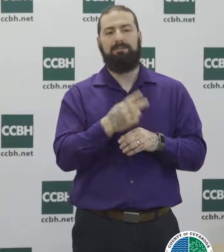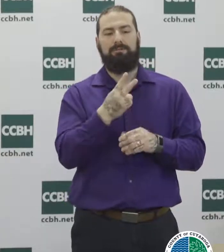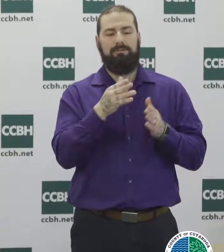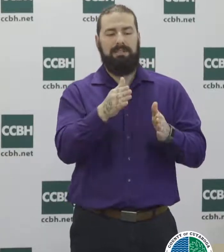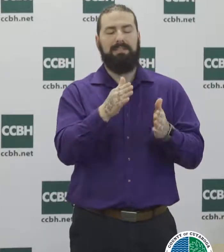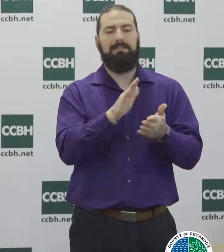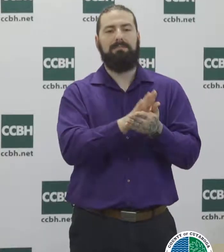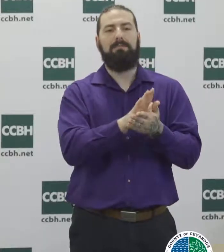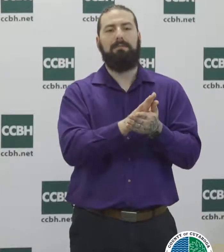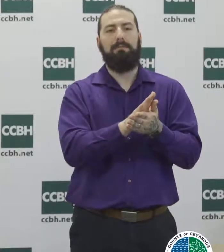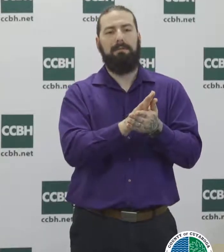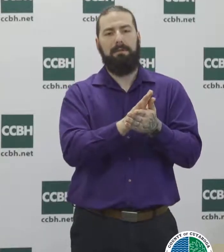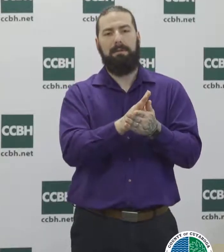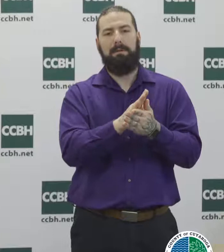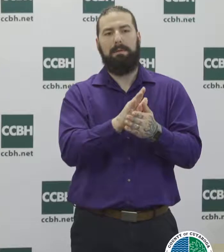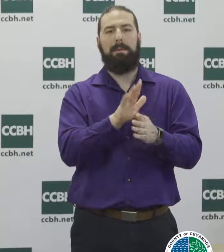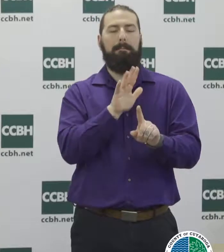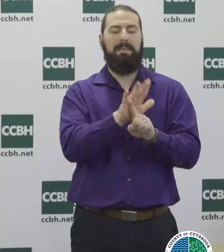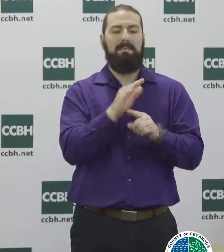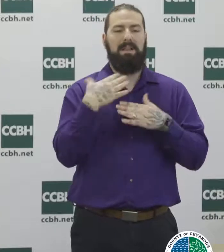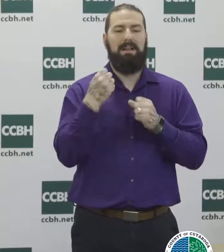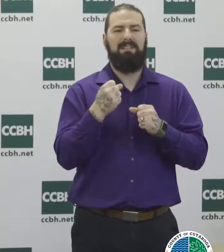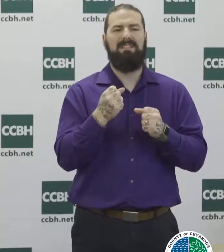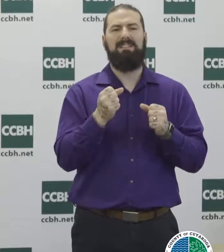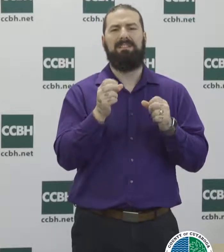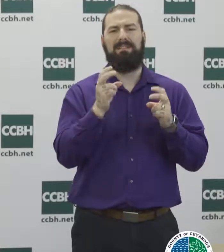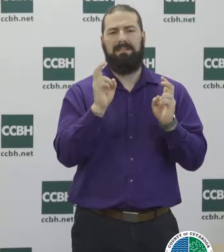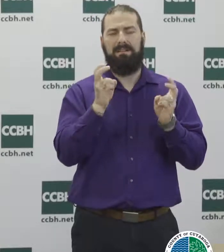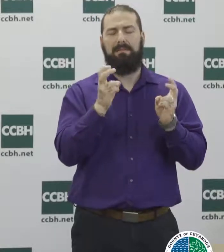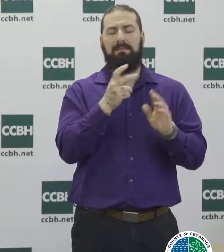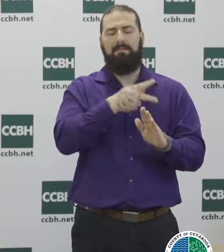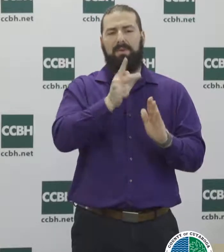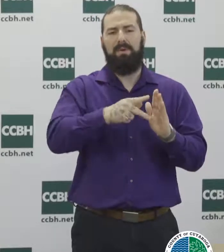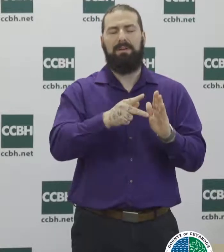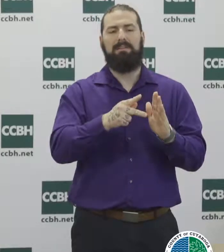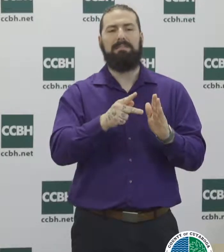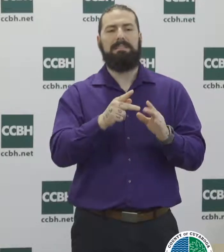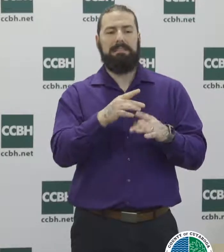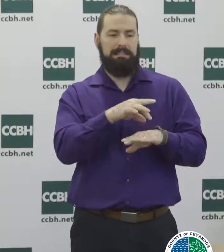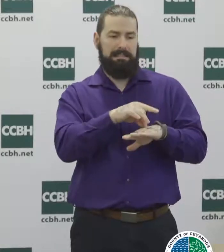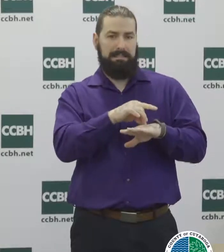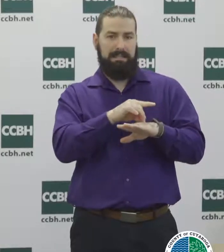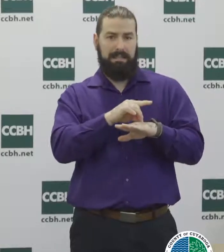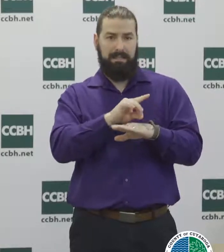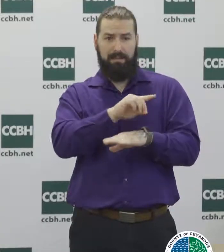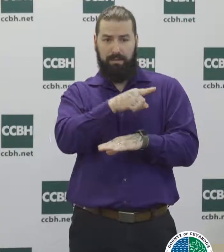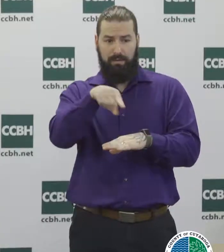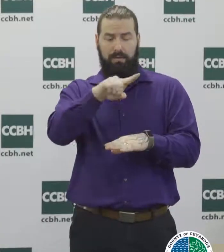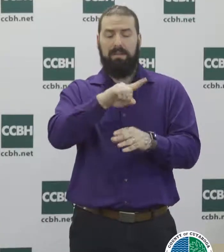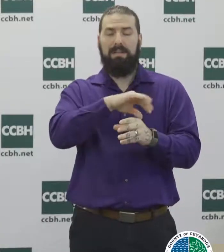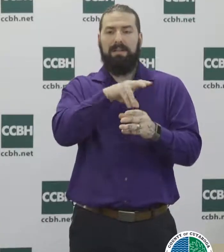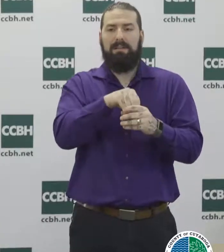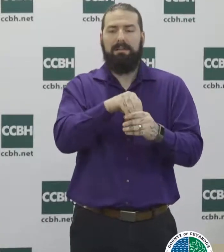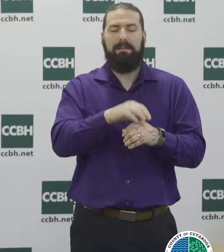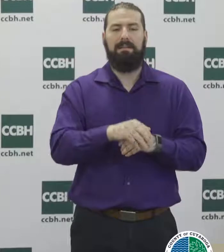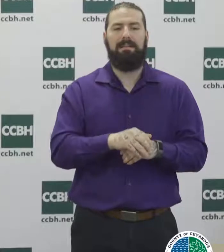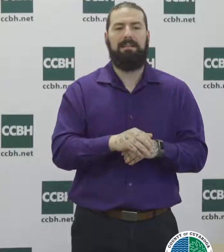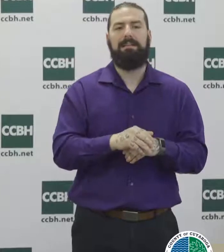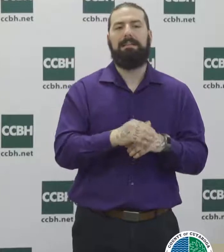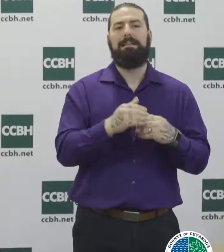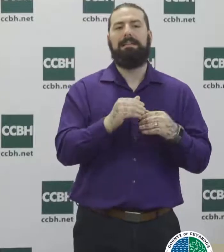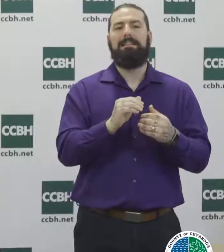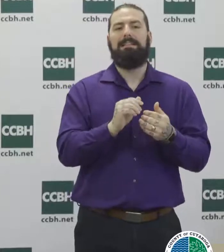The Skin You're In, and he talks about the differences in life expectancy, outcomes, and